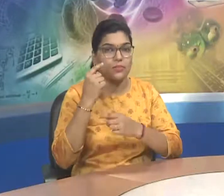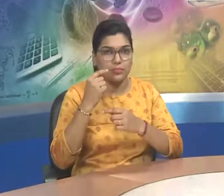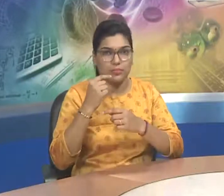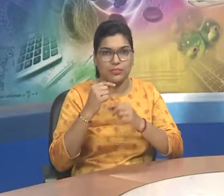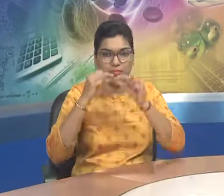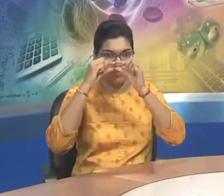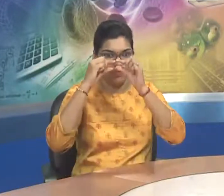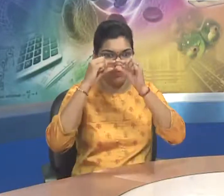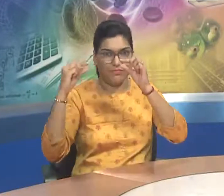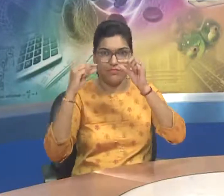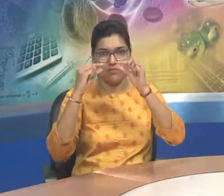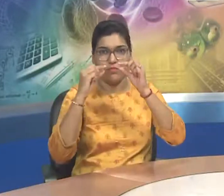Eye